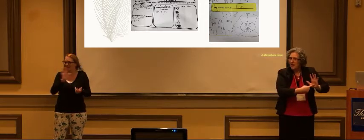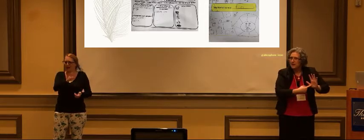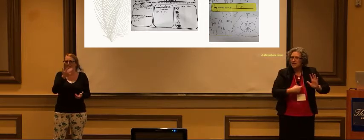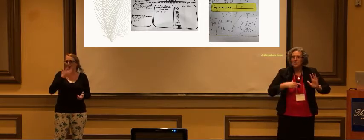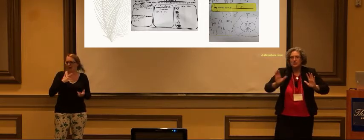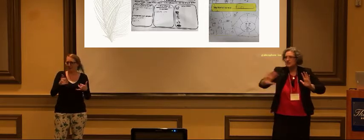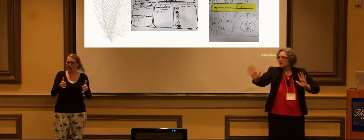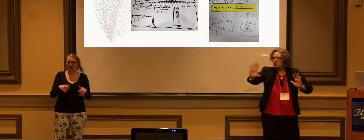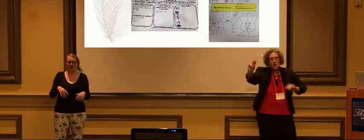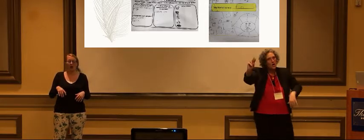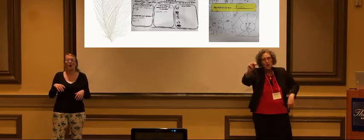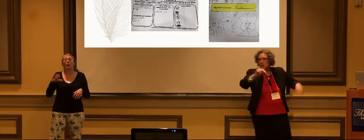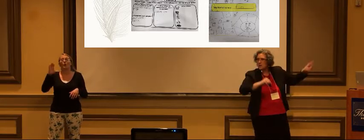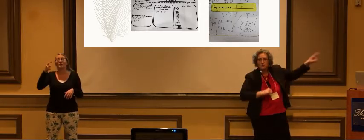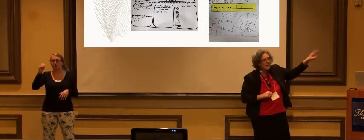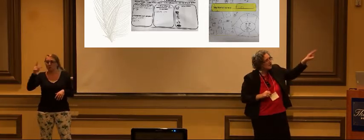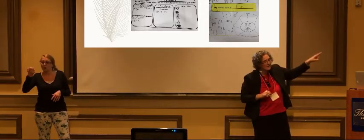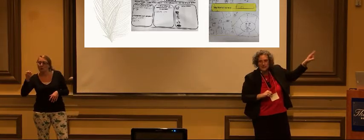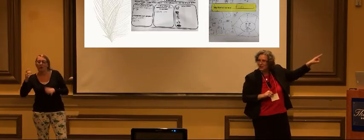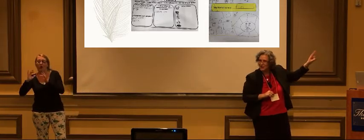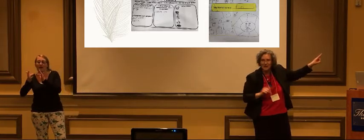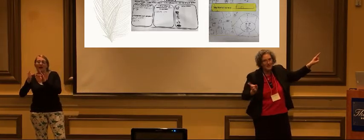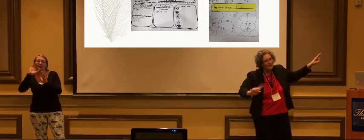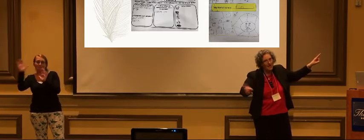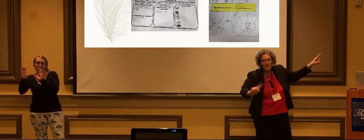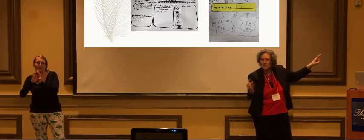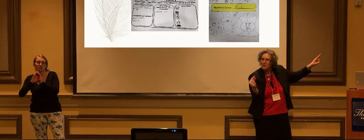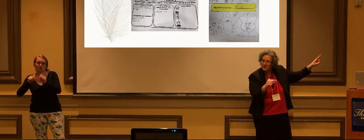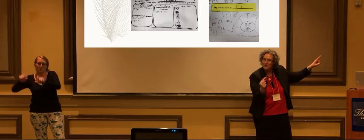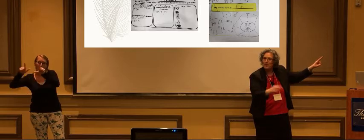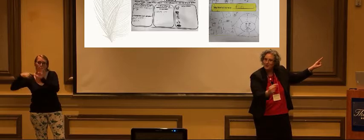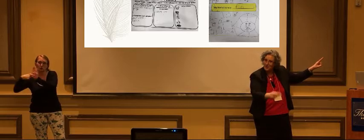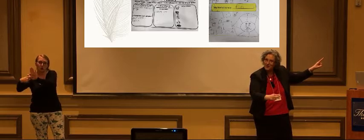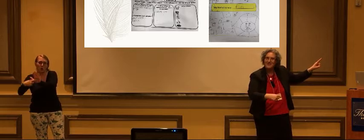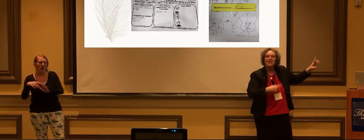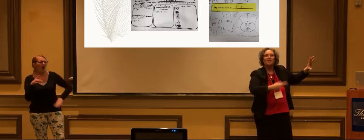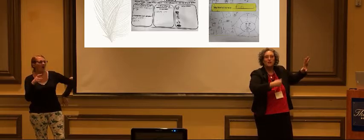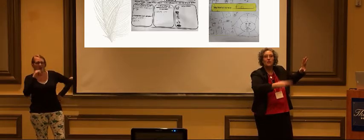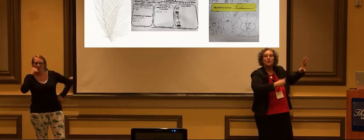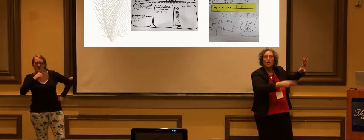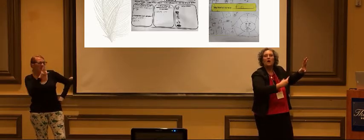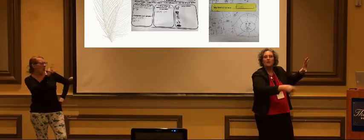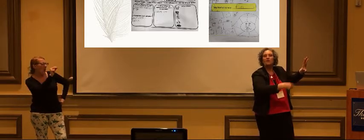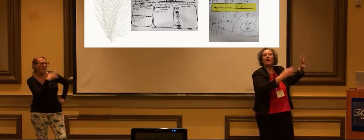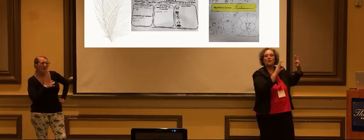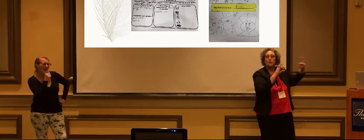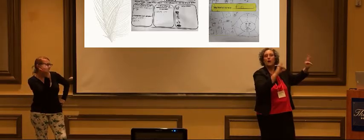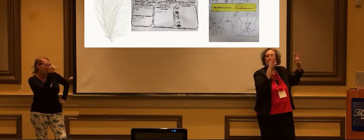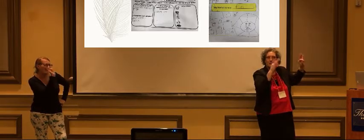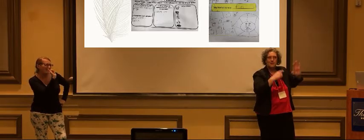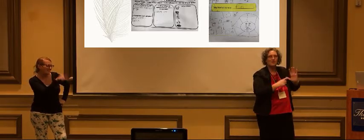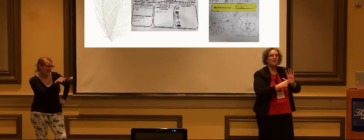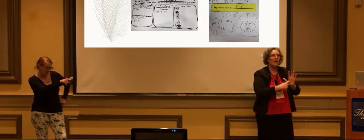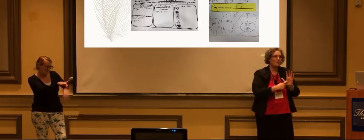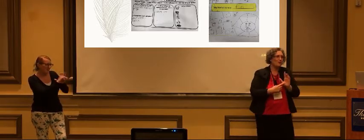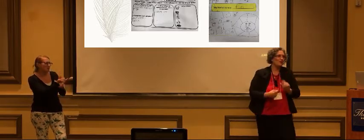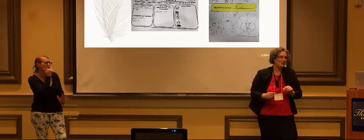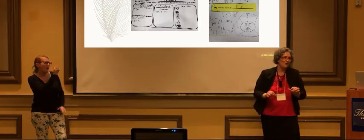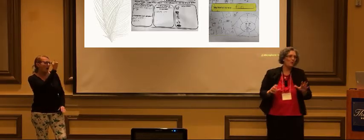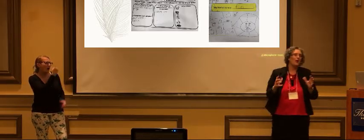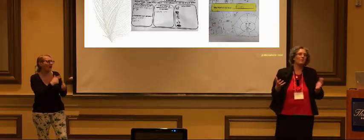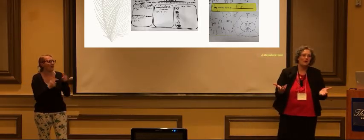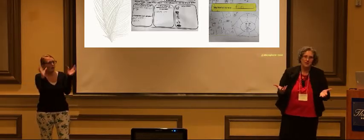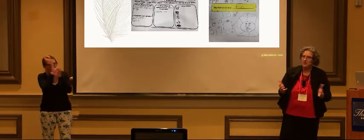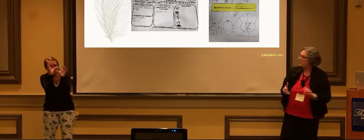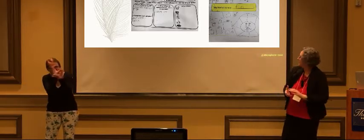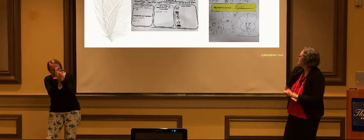up piñata, and she said, no, mine didn't look like that. You picked the wrong one. So we had to go and find the right one so that everyone